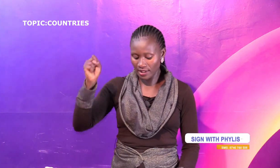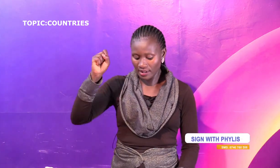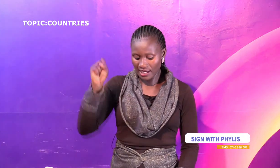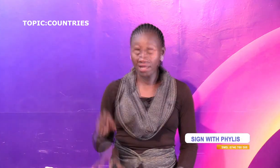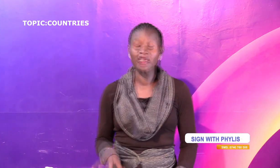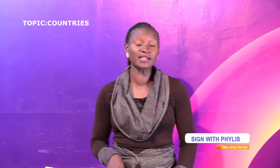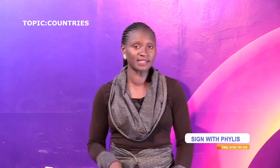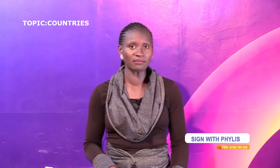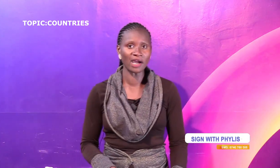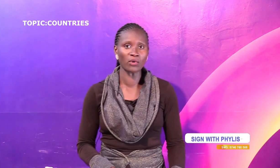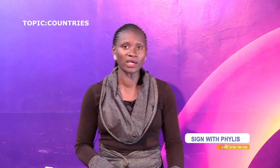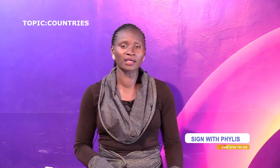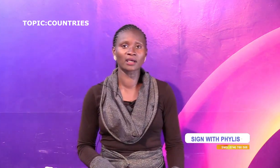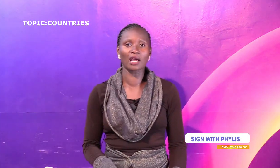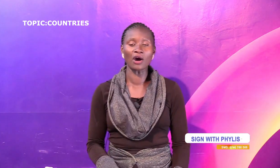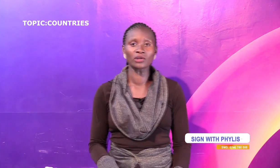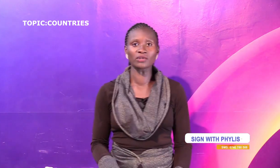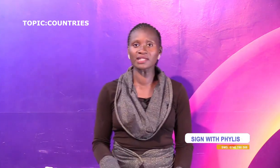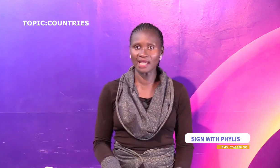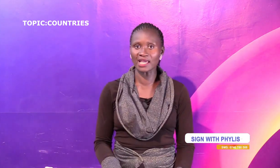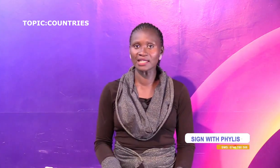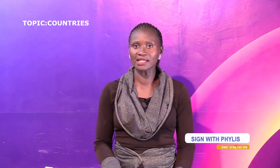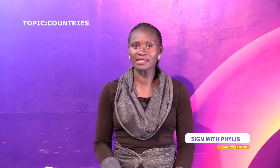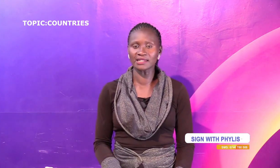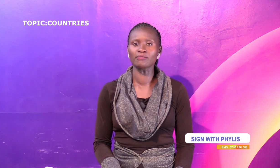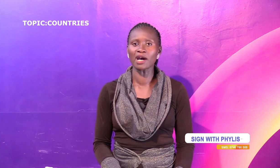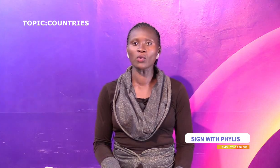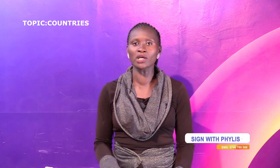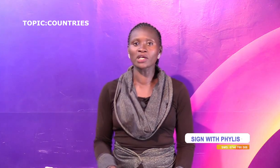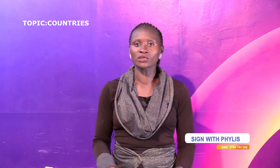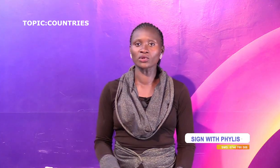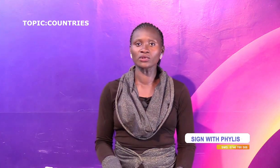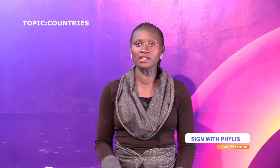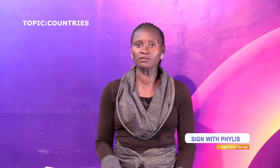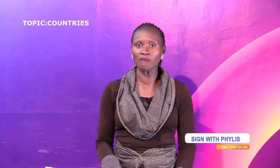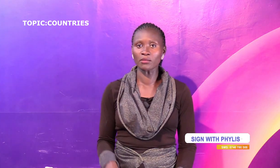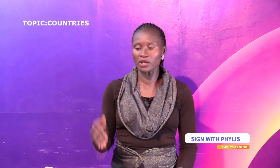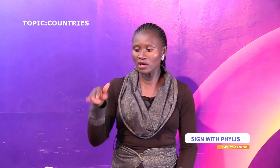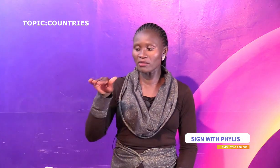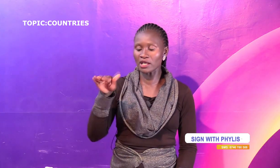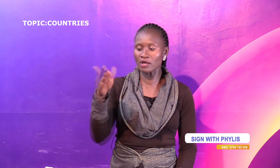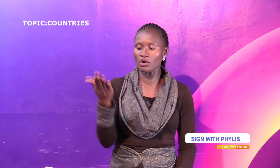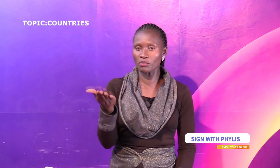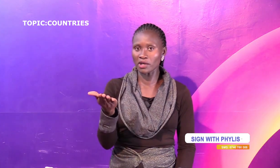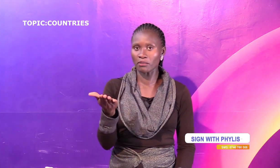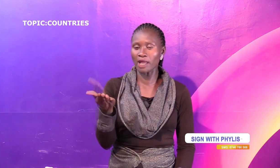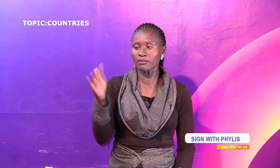And then Zimbabwe. How do we sign Zimbabwe? So Zimbabwe, you're making your open palm